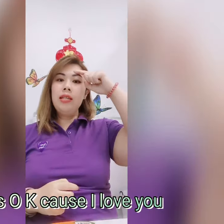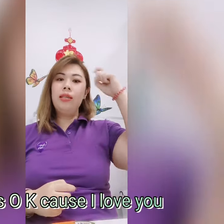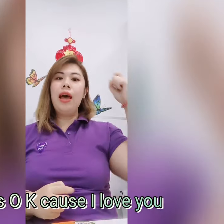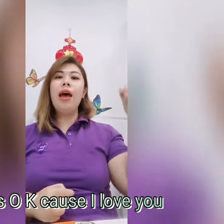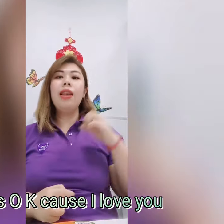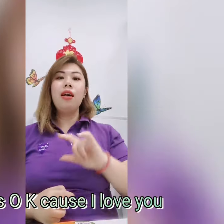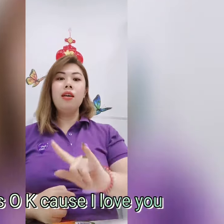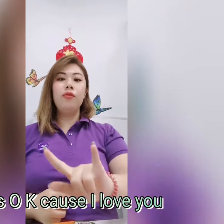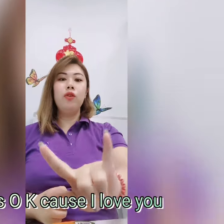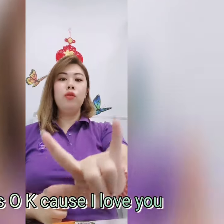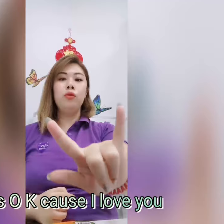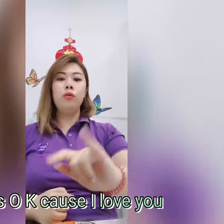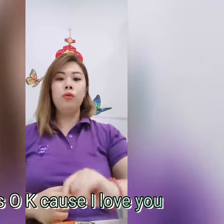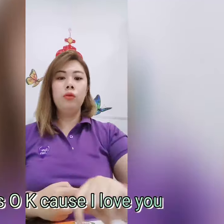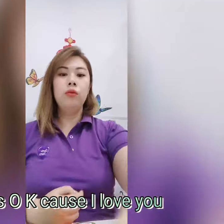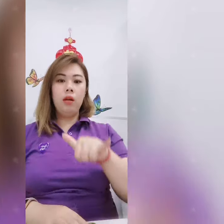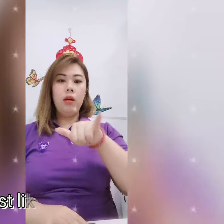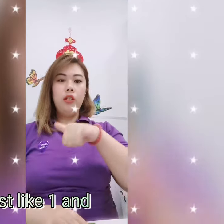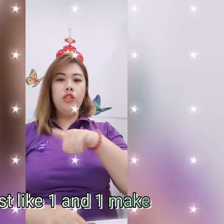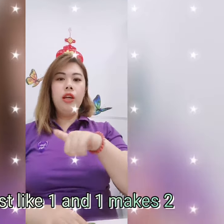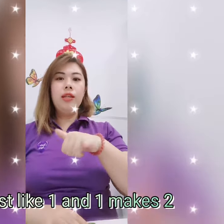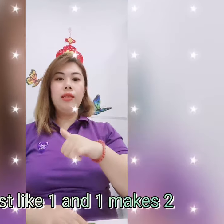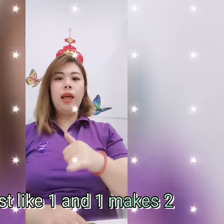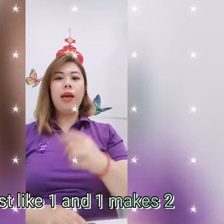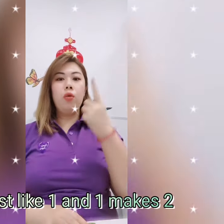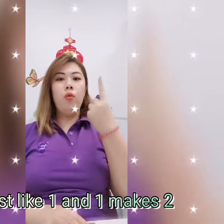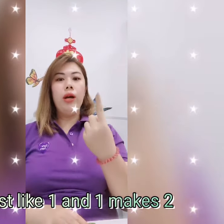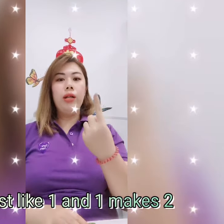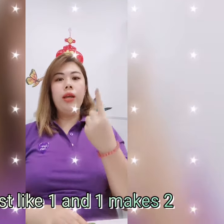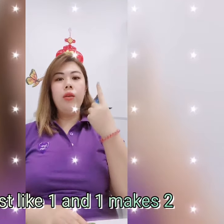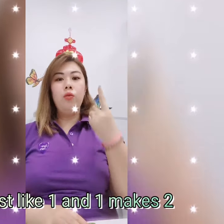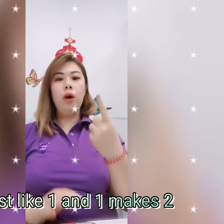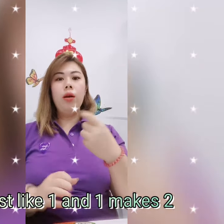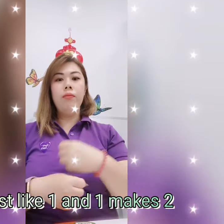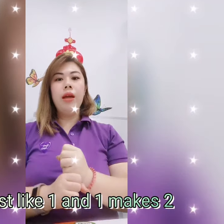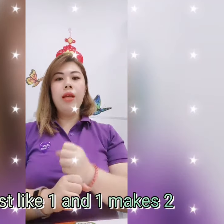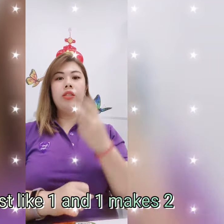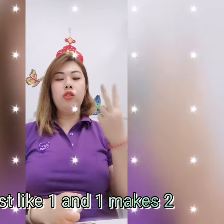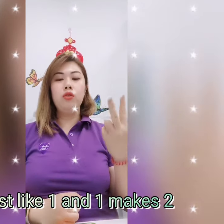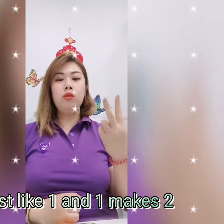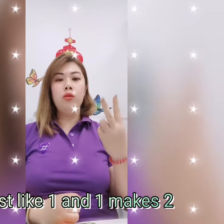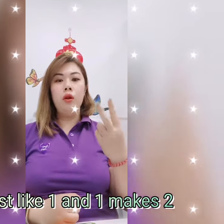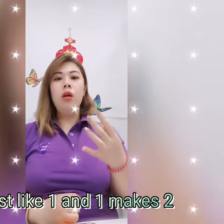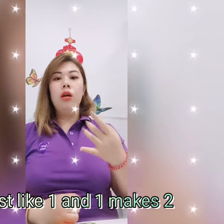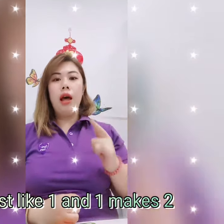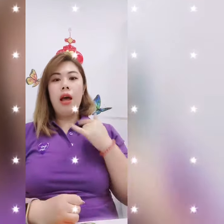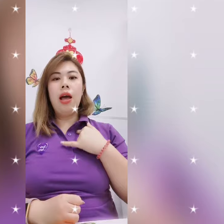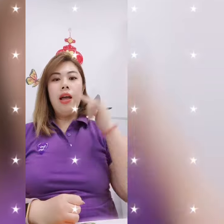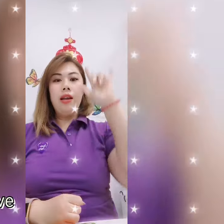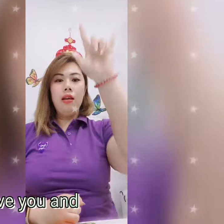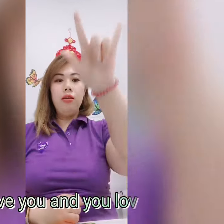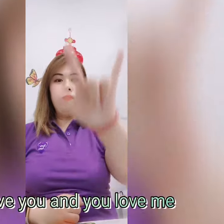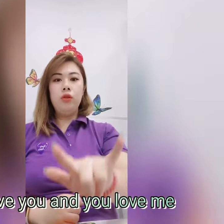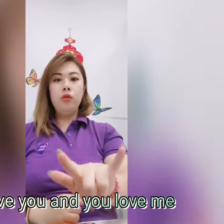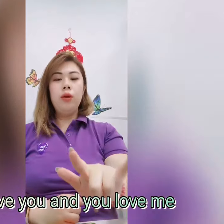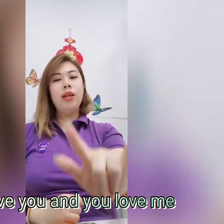'cause I love you. Just like one and one makes two, I love you